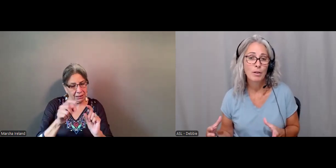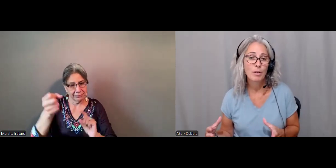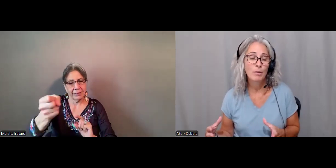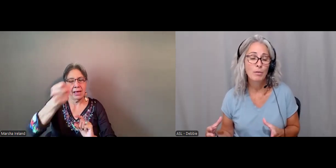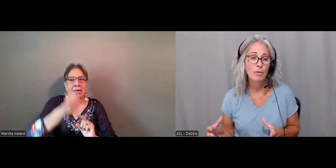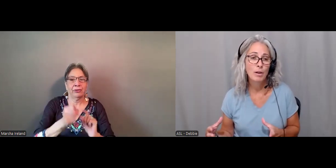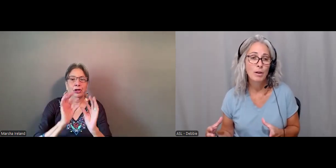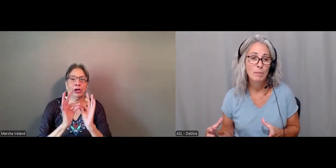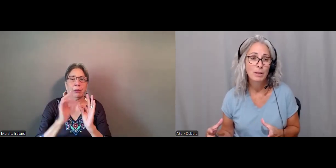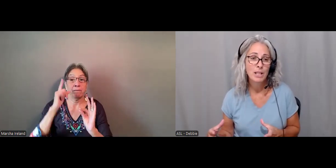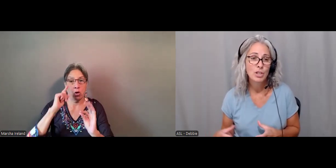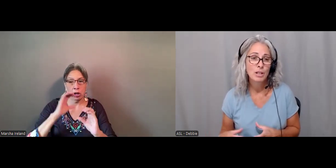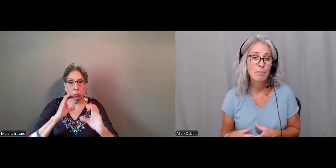greater